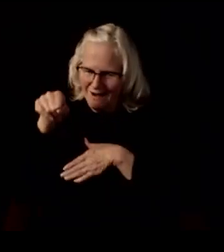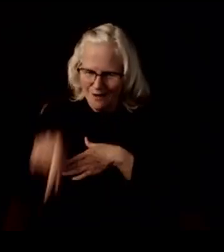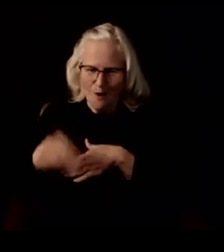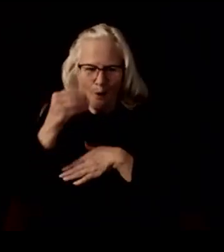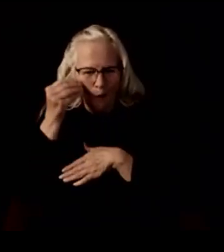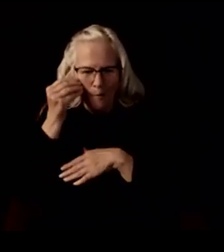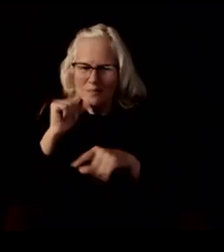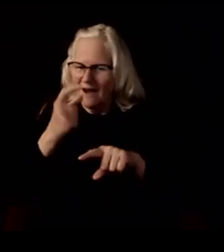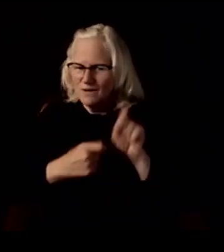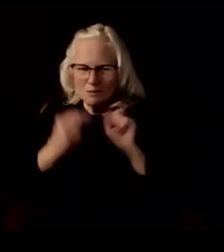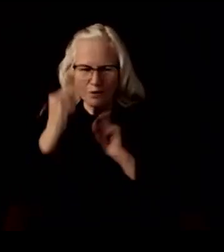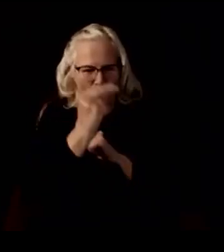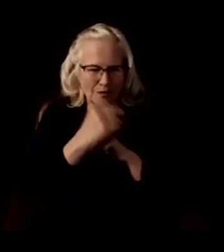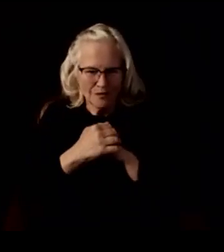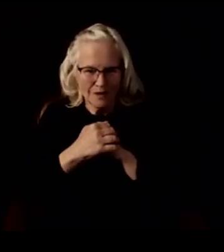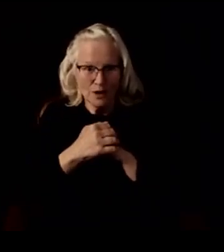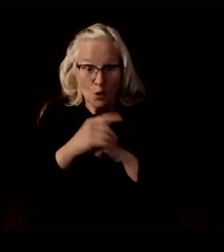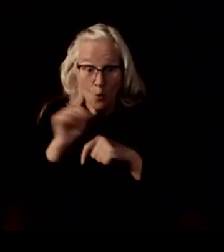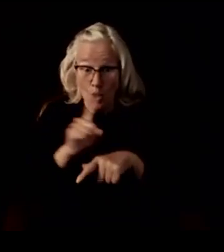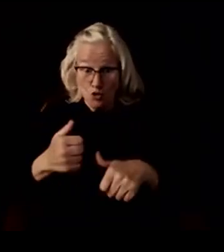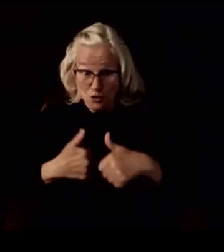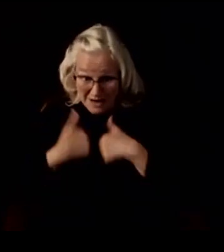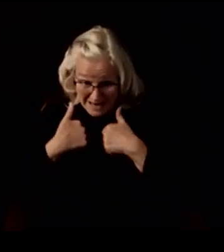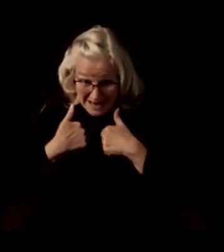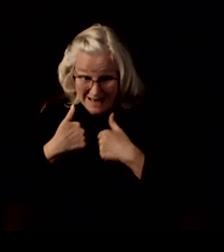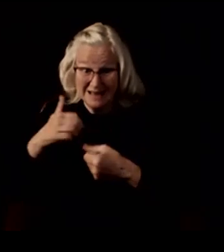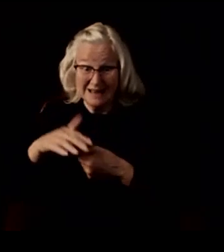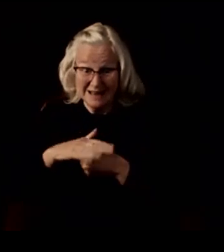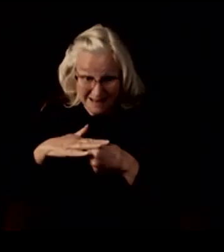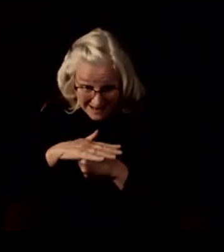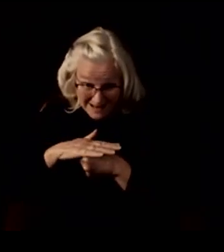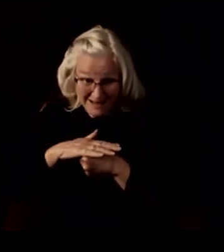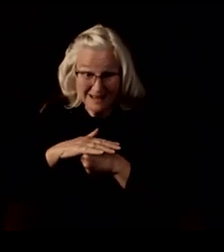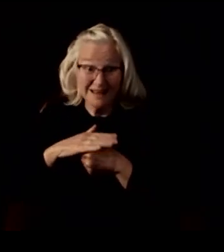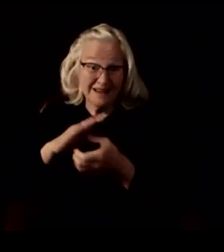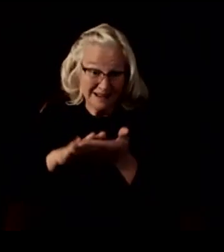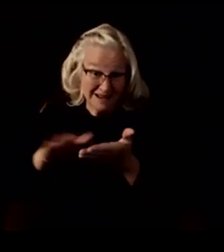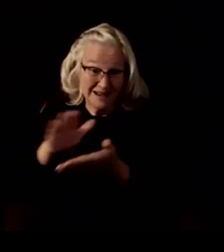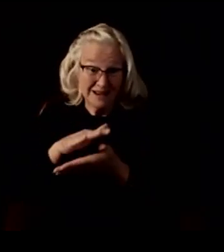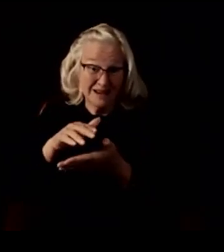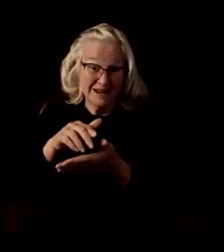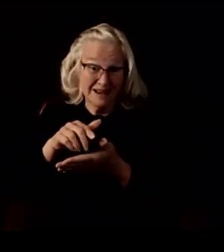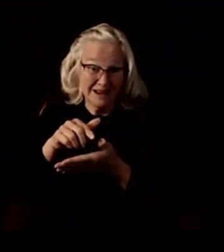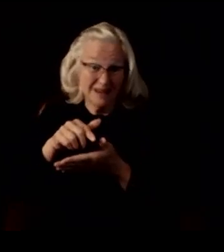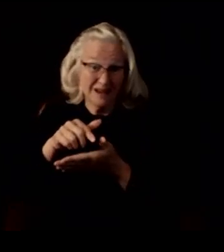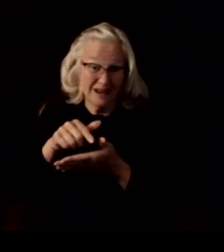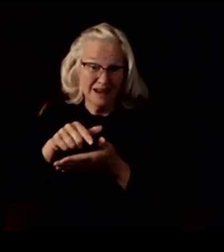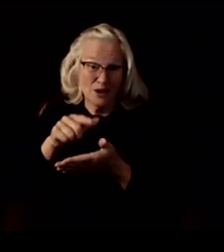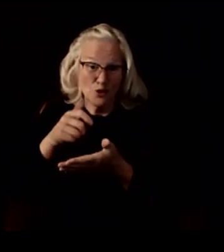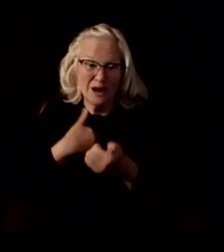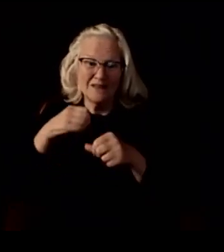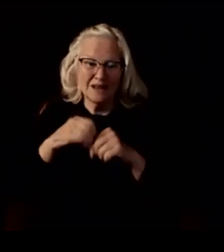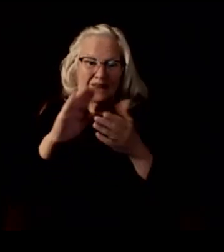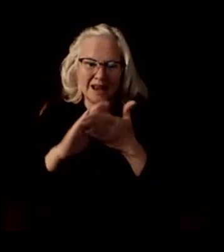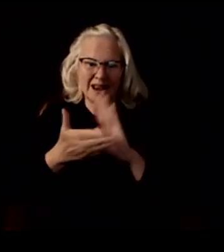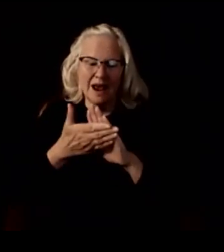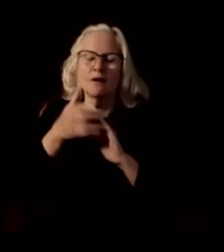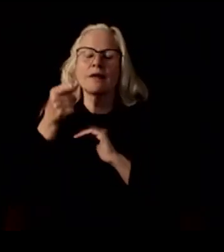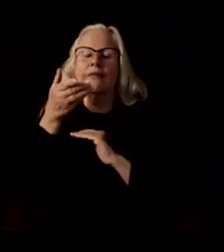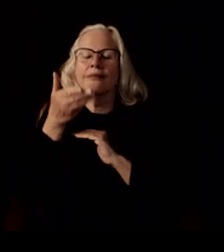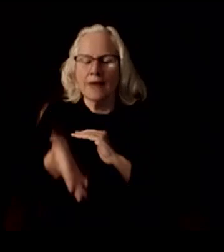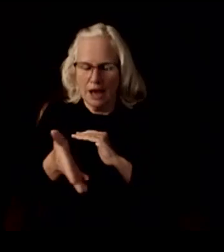physically living on campus or in that community, and so would get counted there.